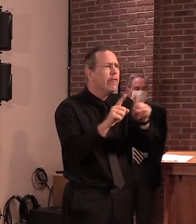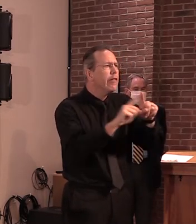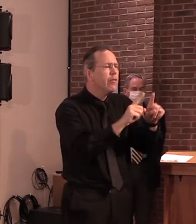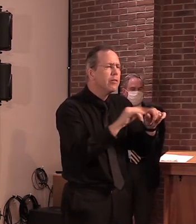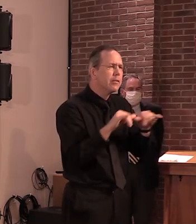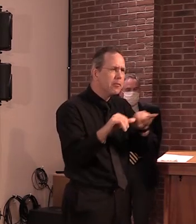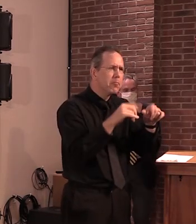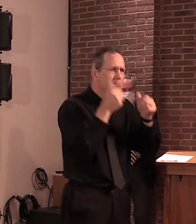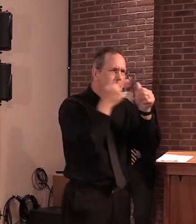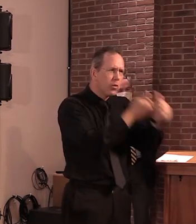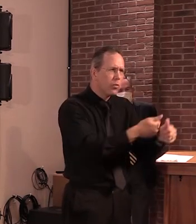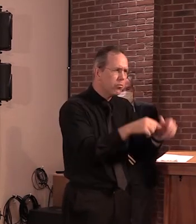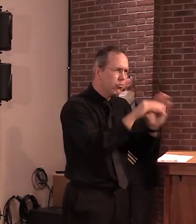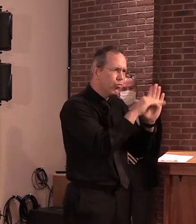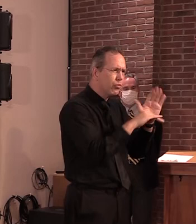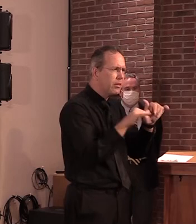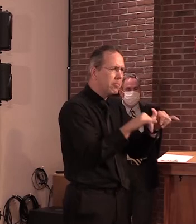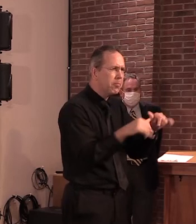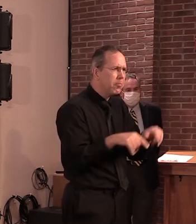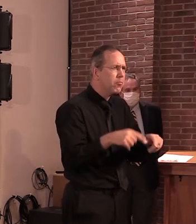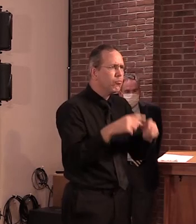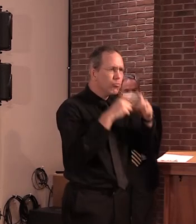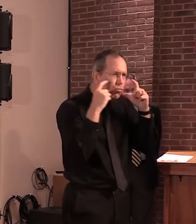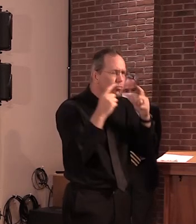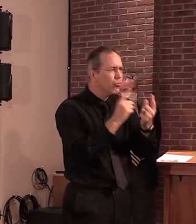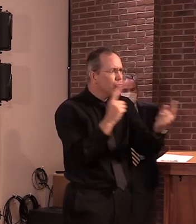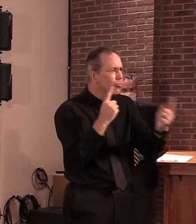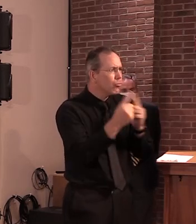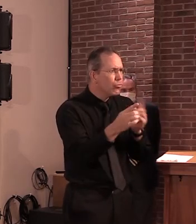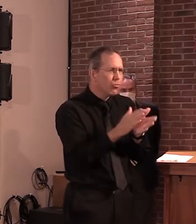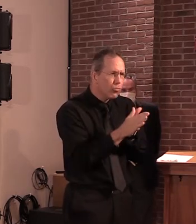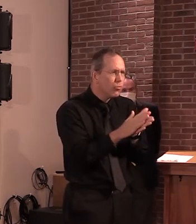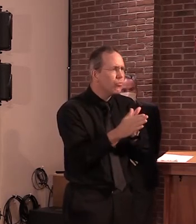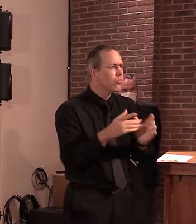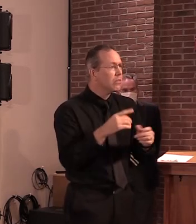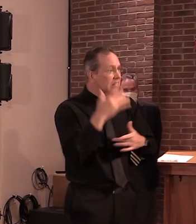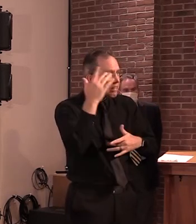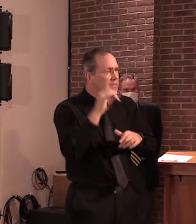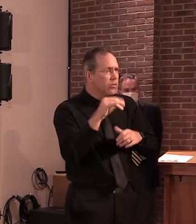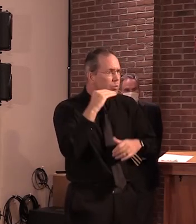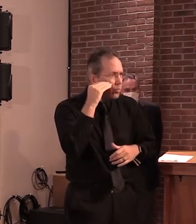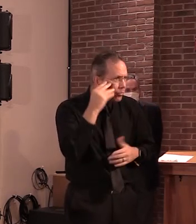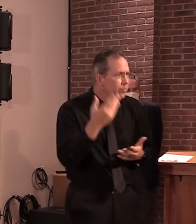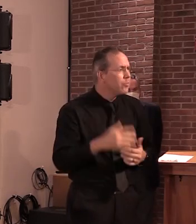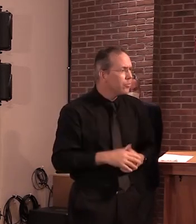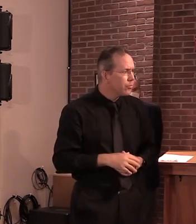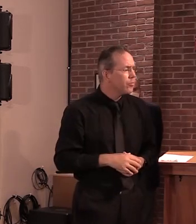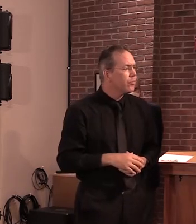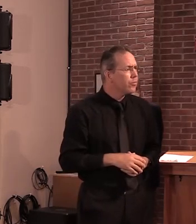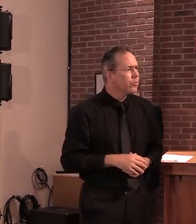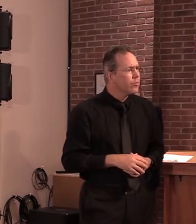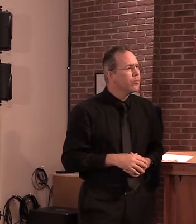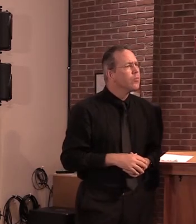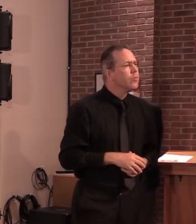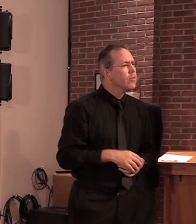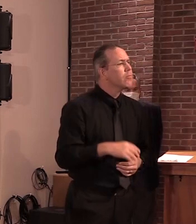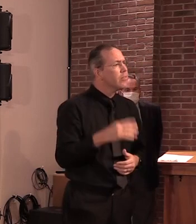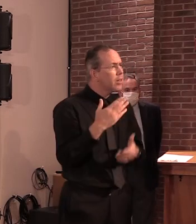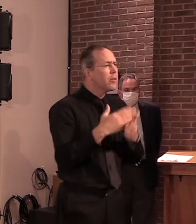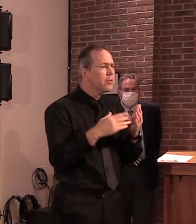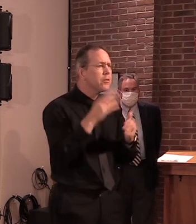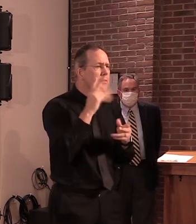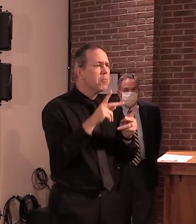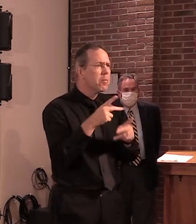environment. On top of that, though, what you've alluded to is something I did refer to earlier. There are people who may feel they